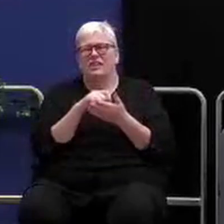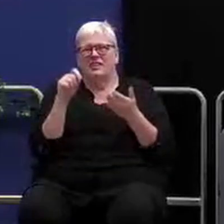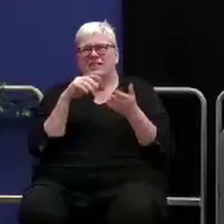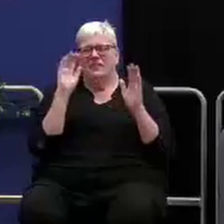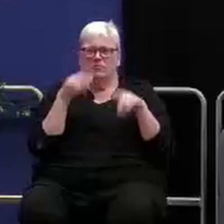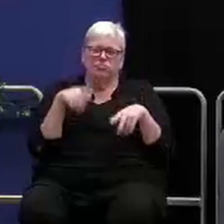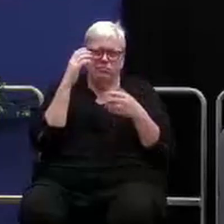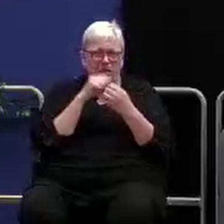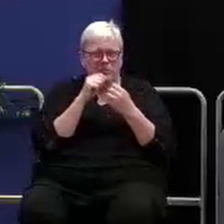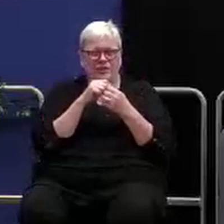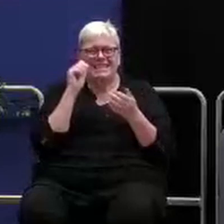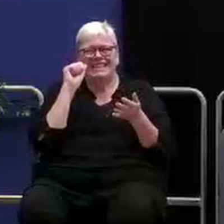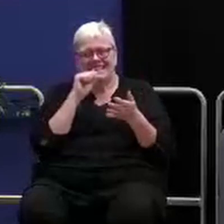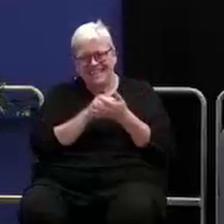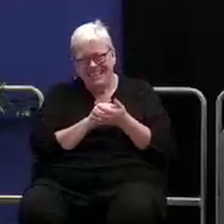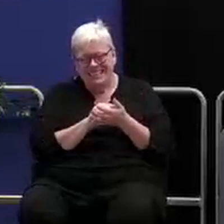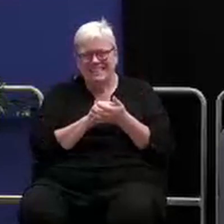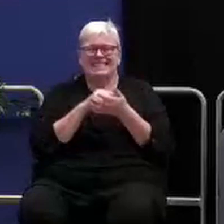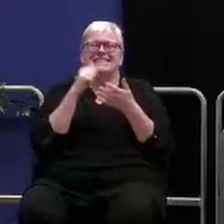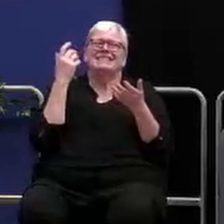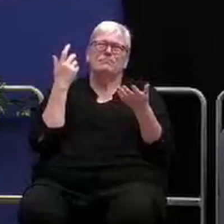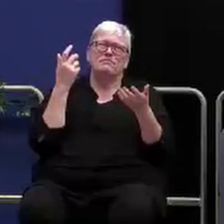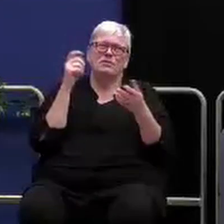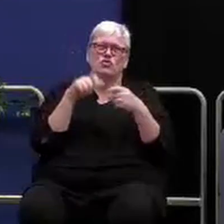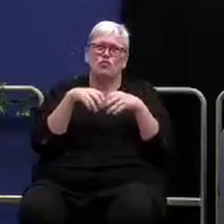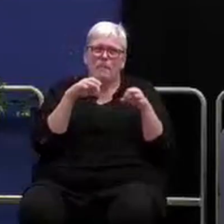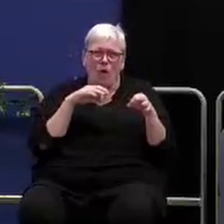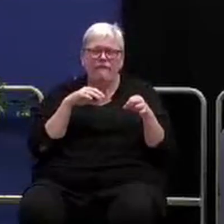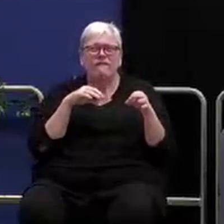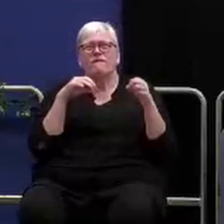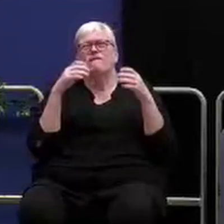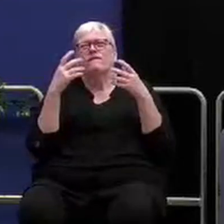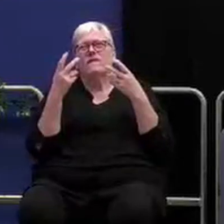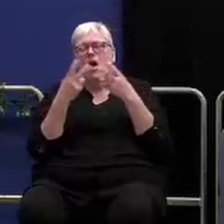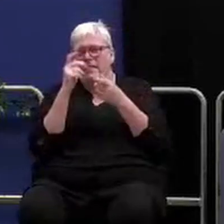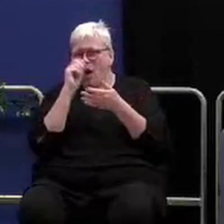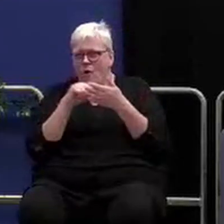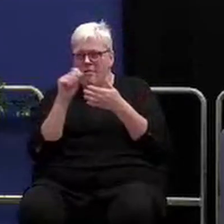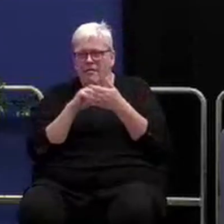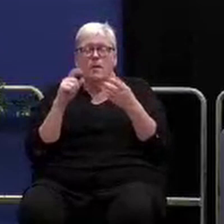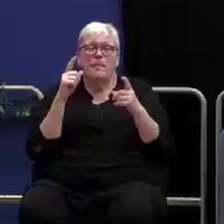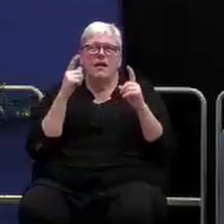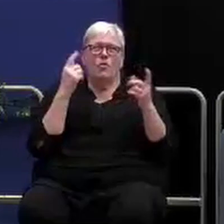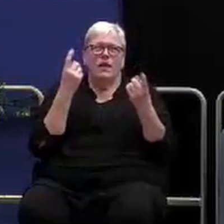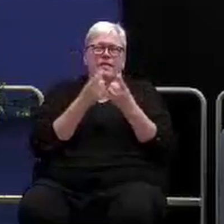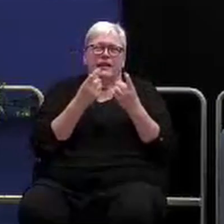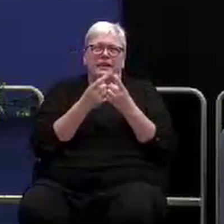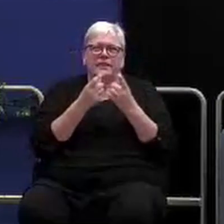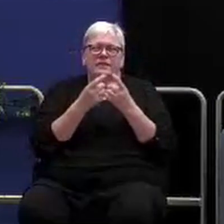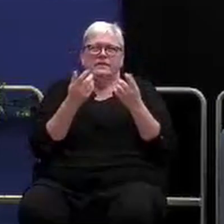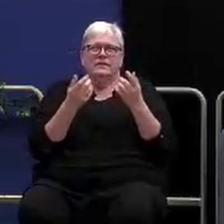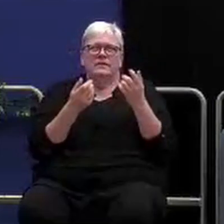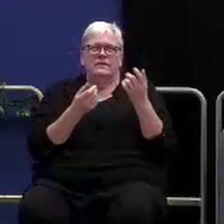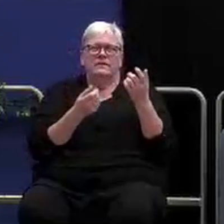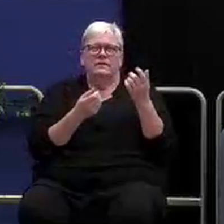kind of am ripping off Maggie Nelson. But it was this one of the things that happened was Emily Pine wrote notes